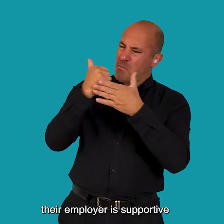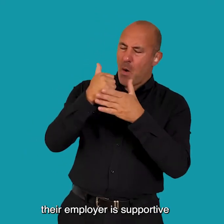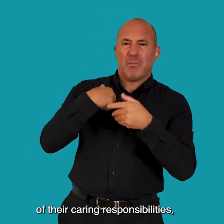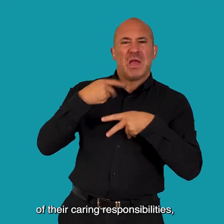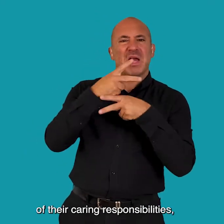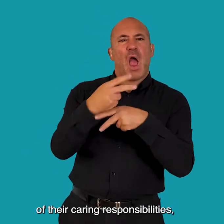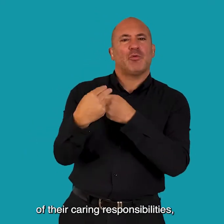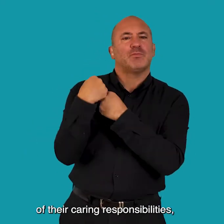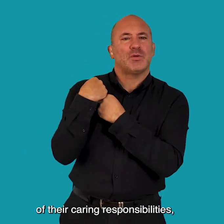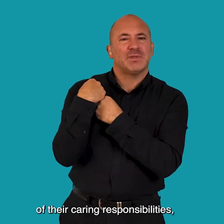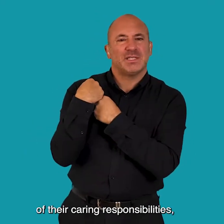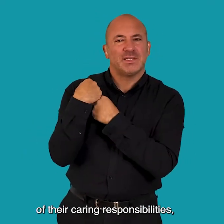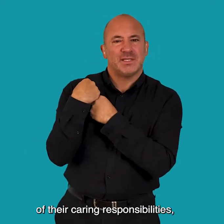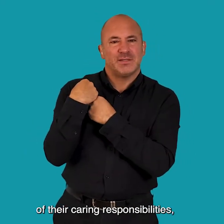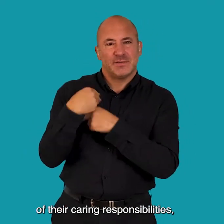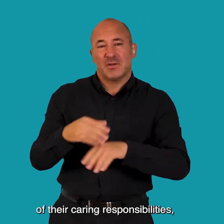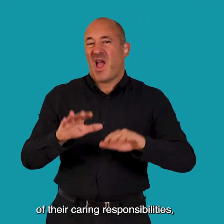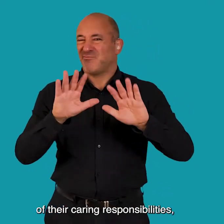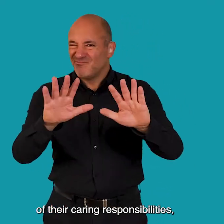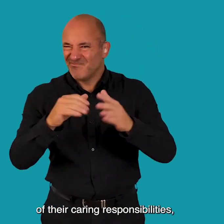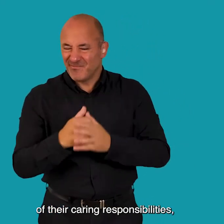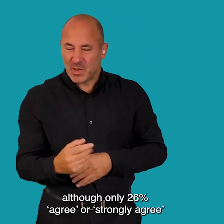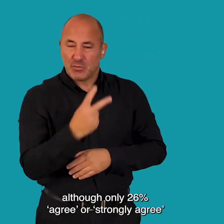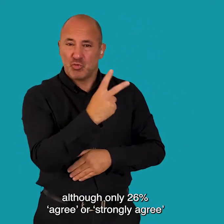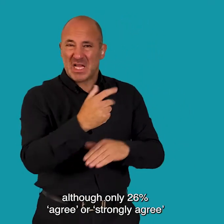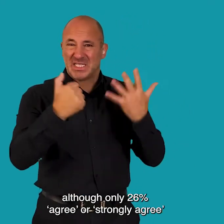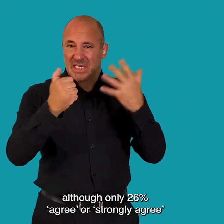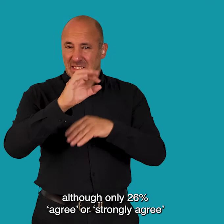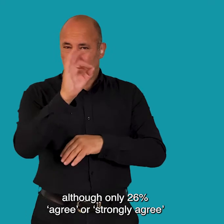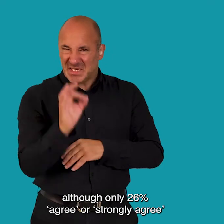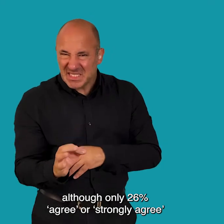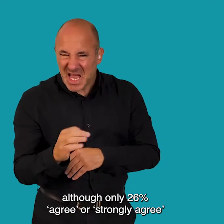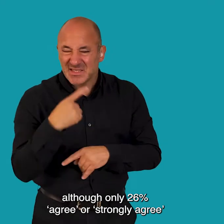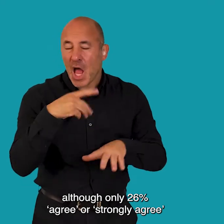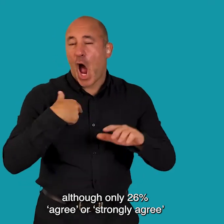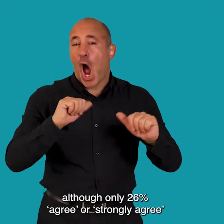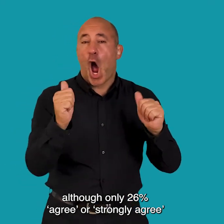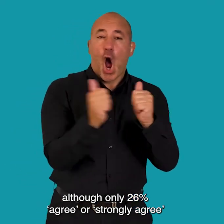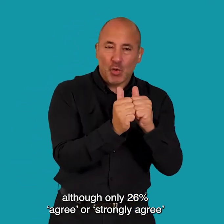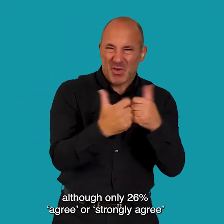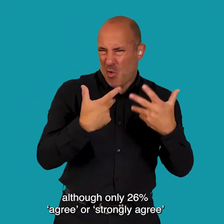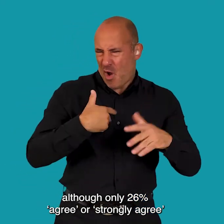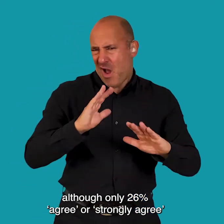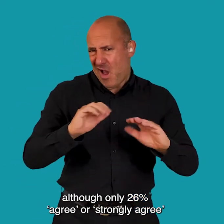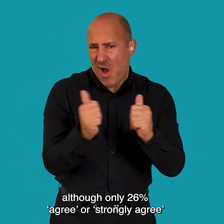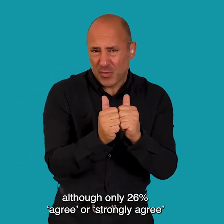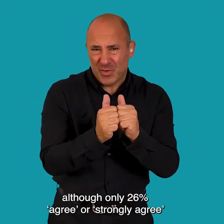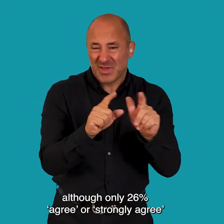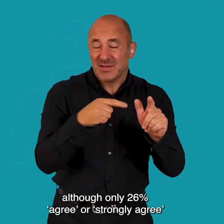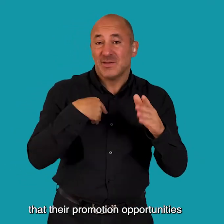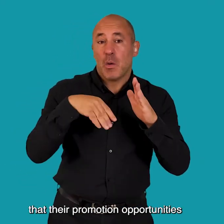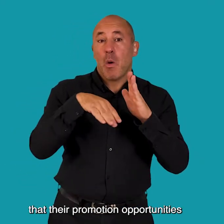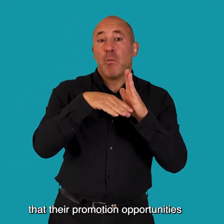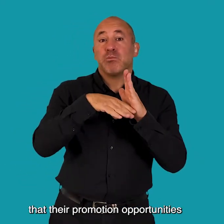of their caring responsibilities, although only 26% agree or strongly agree that their